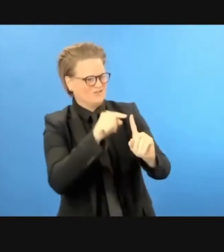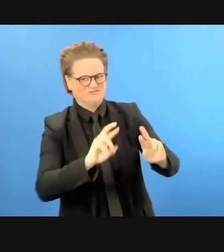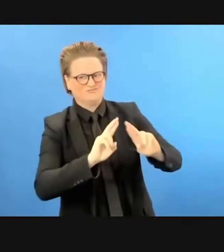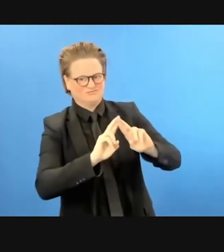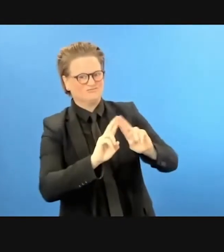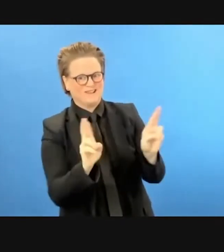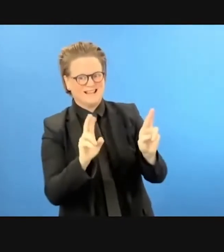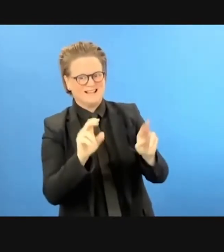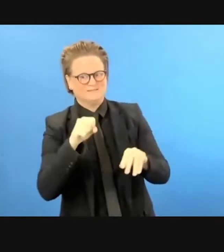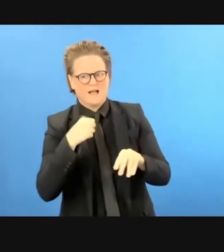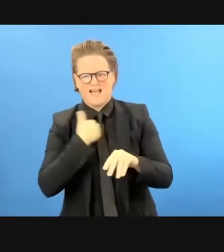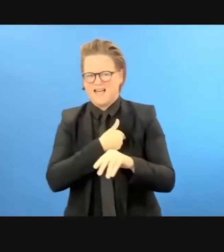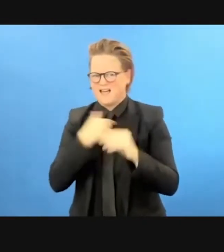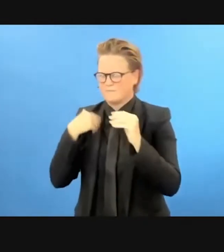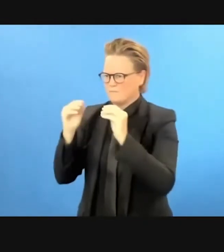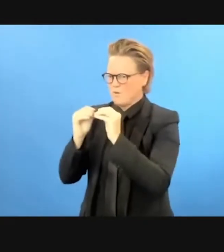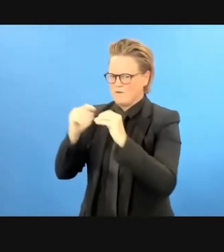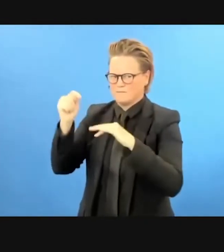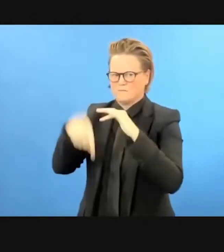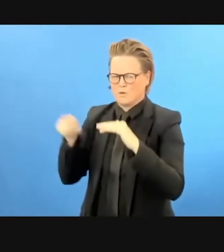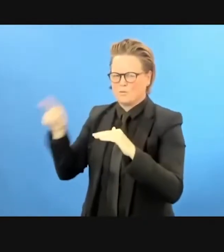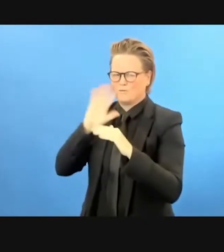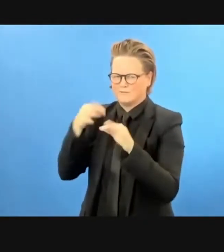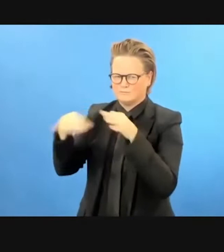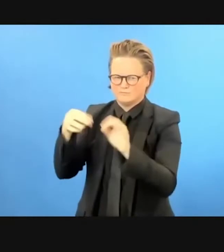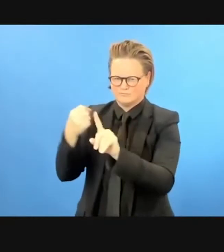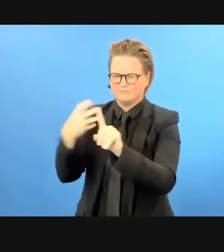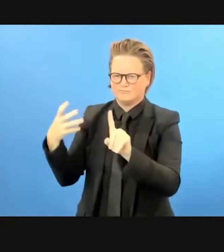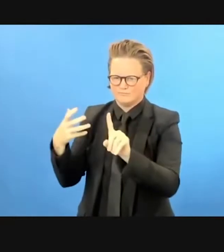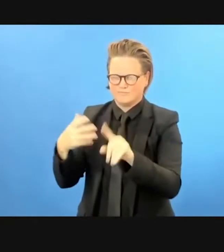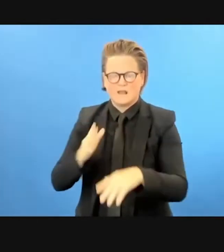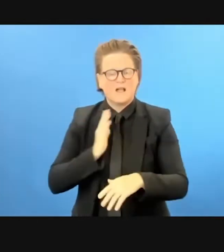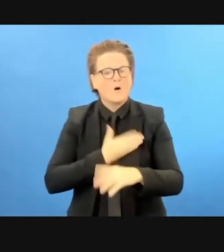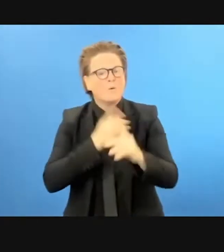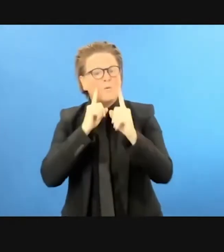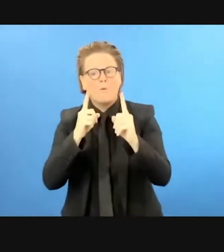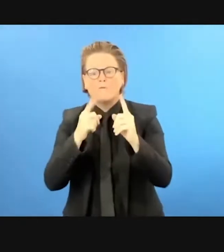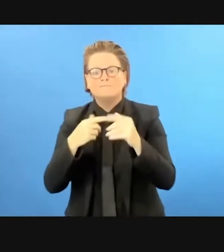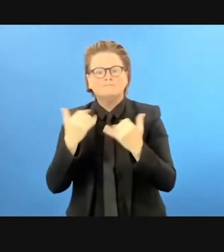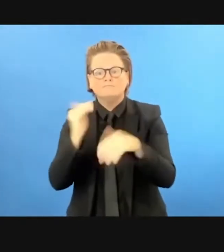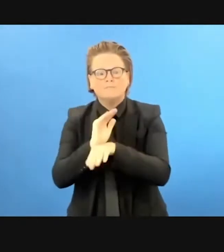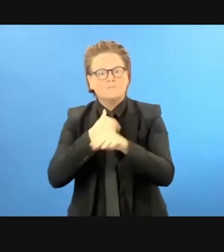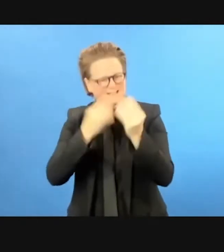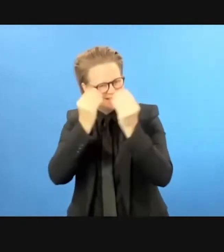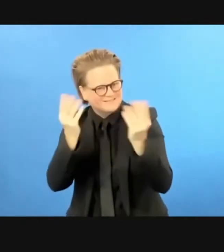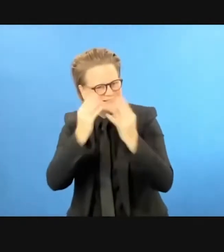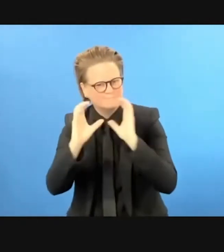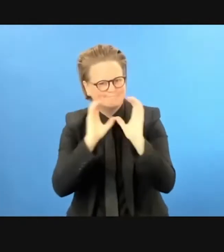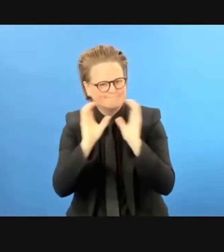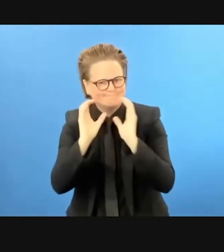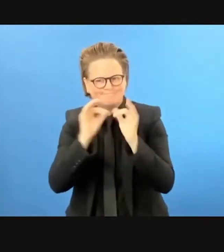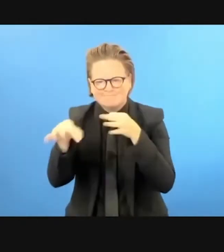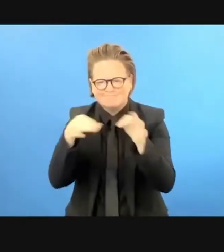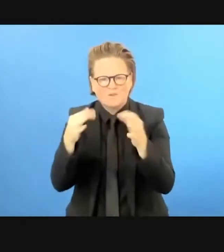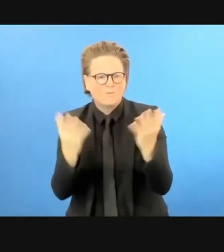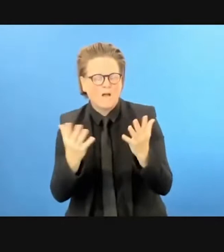you as much information as we can and then answer questions that you've provided to